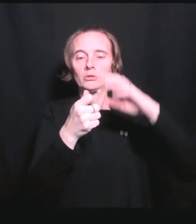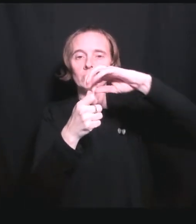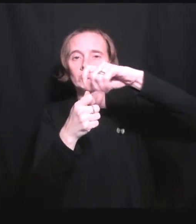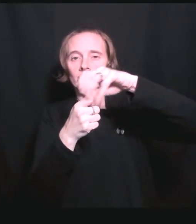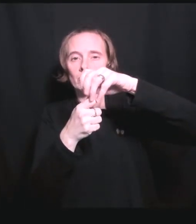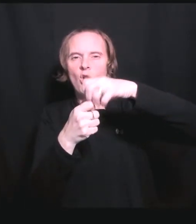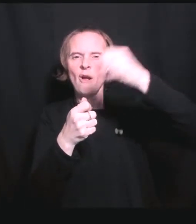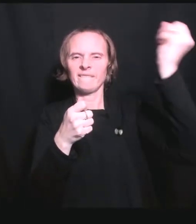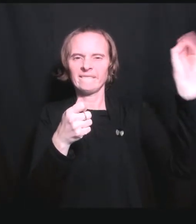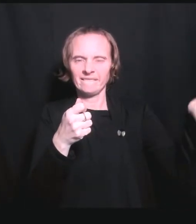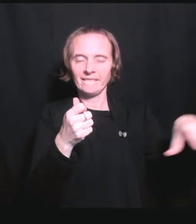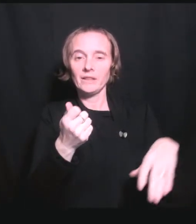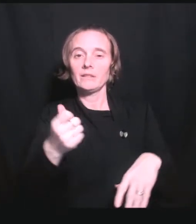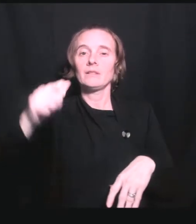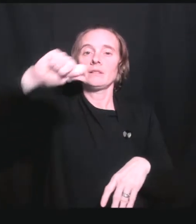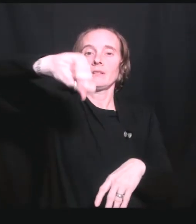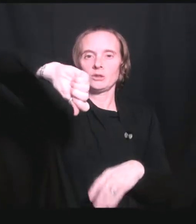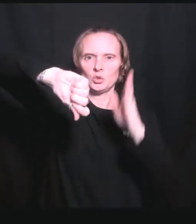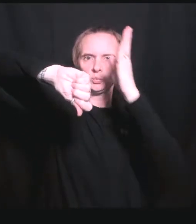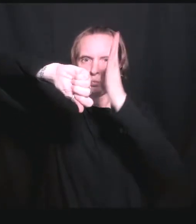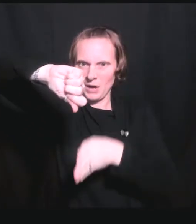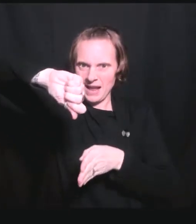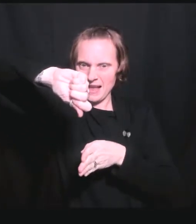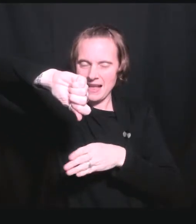Remove the dropper bottle cap.